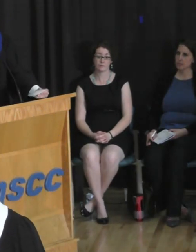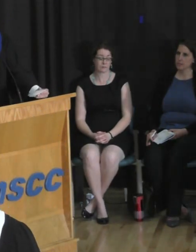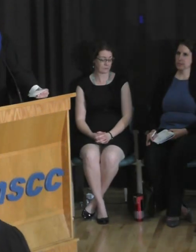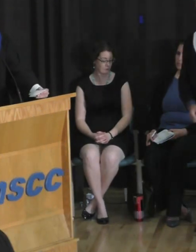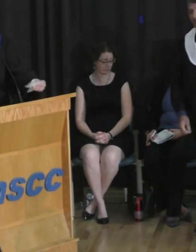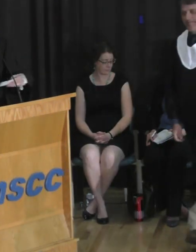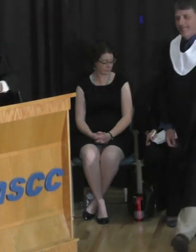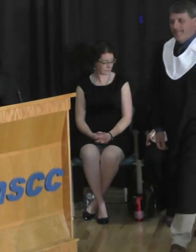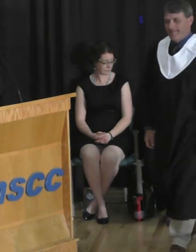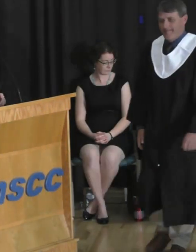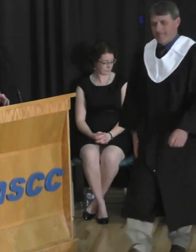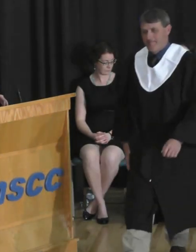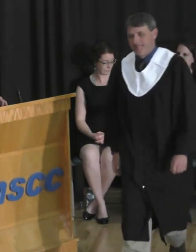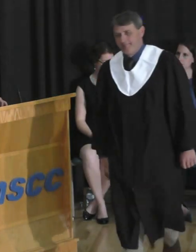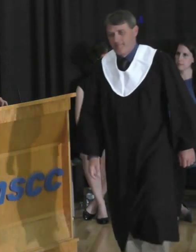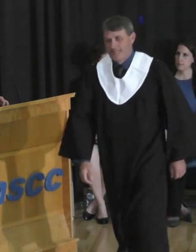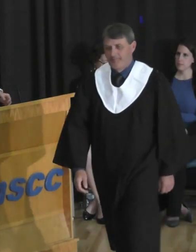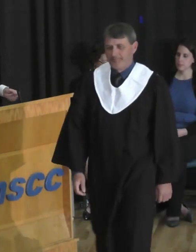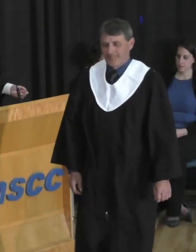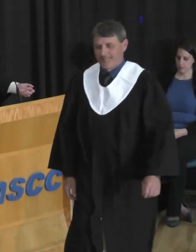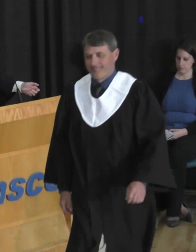Anthony Robinson.